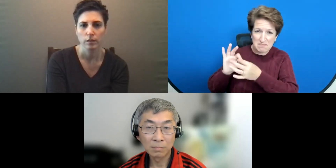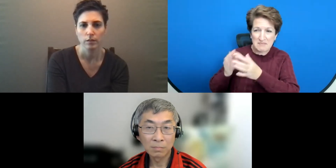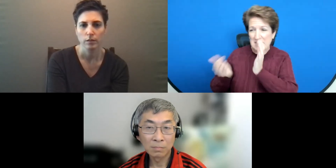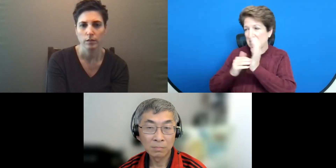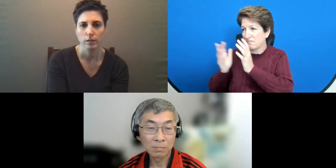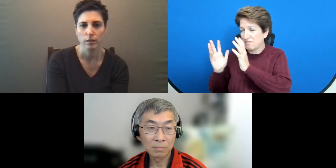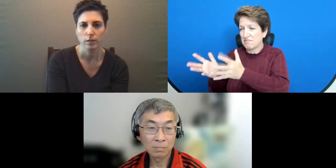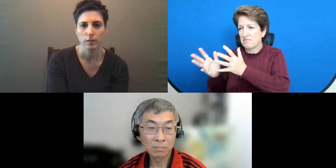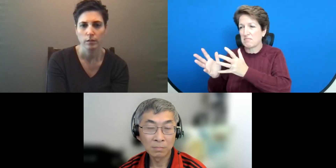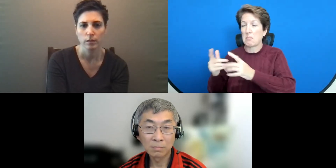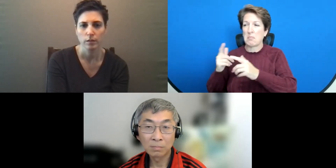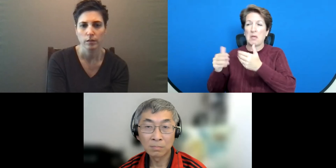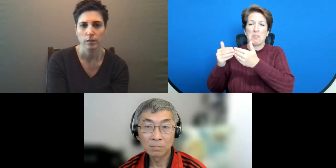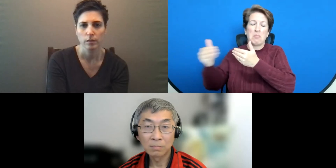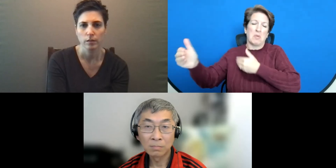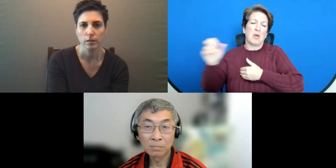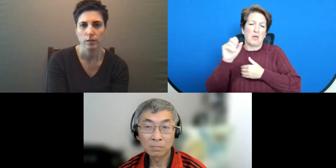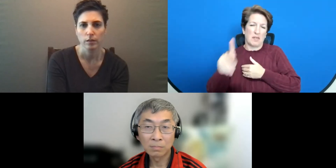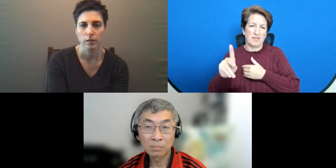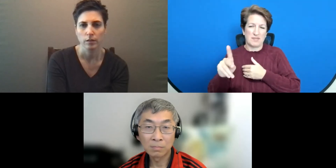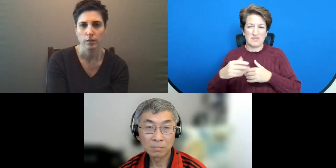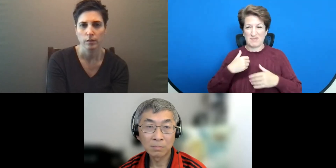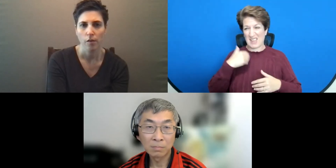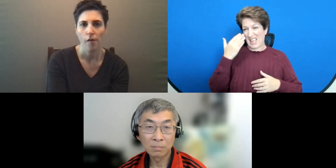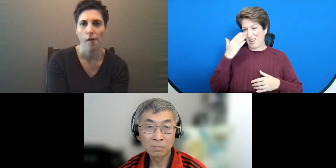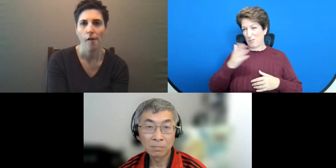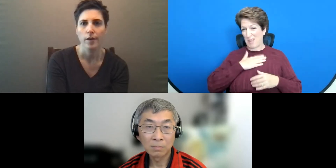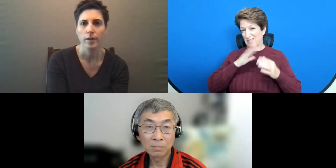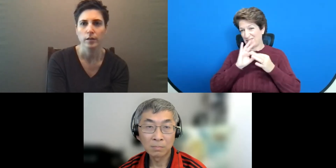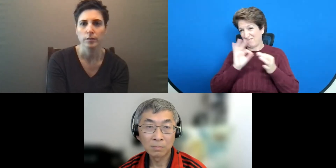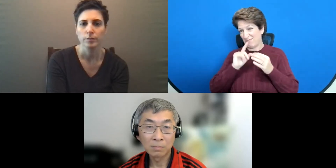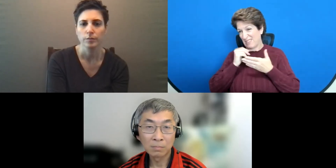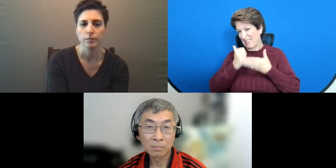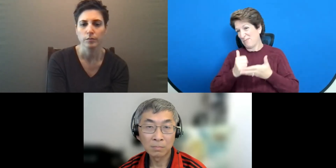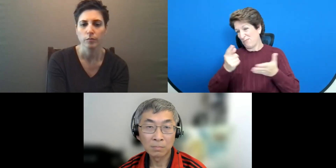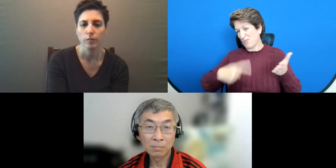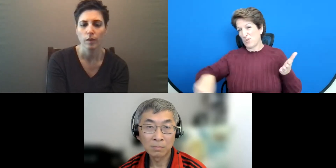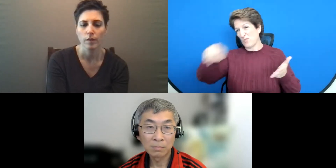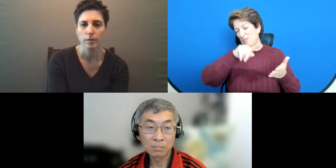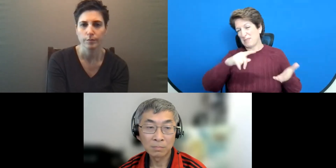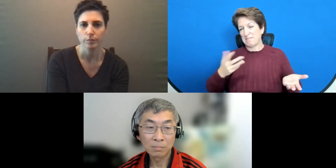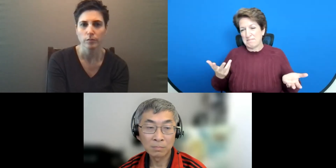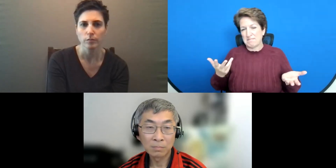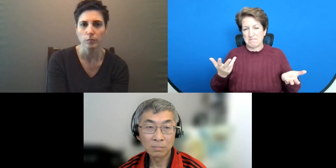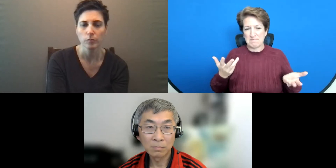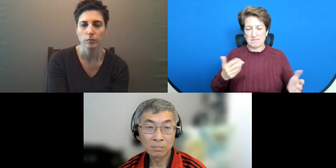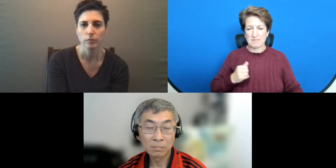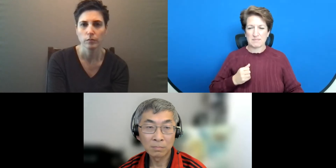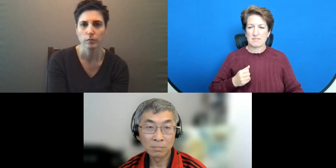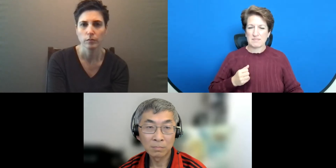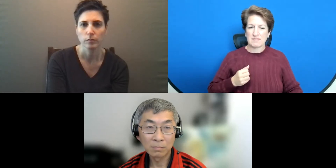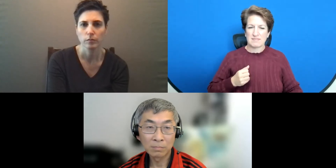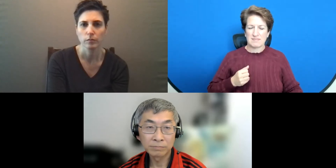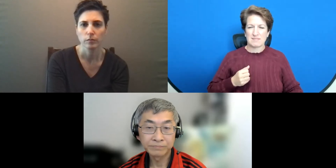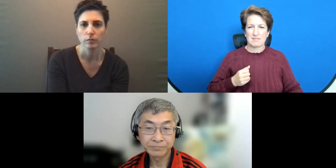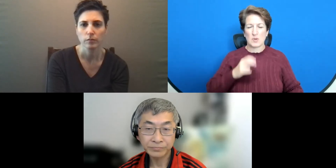chatting. So I don't know if this is helpful for anybody else who, you know, especially when you're talking to